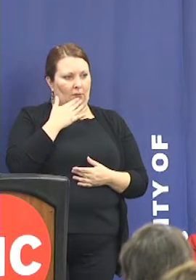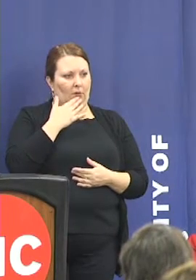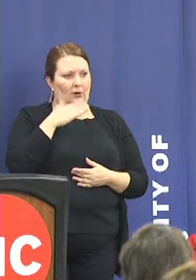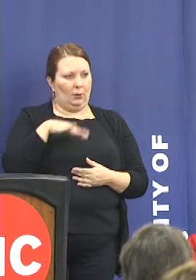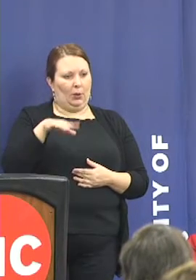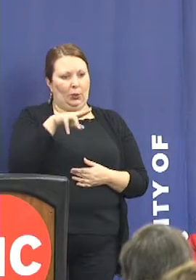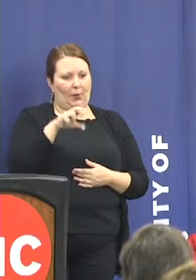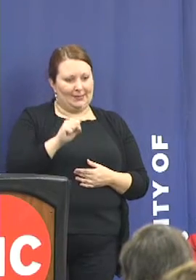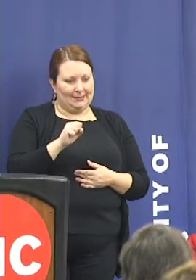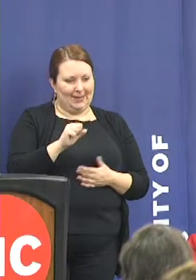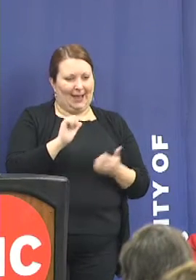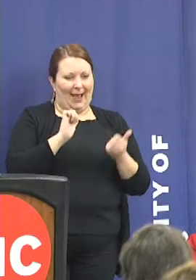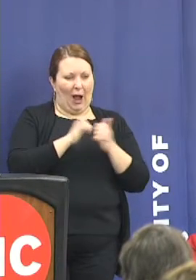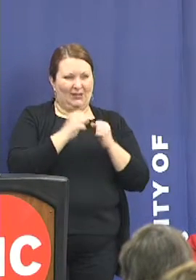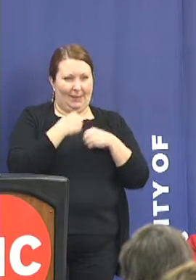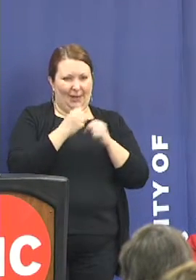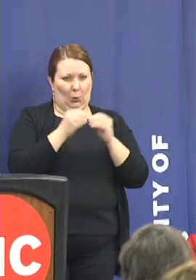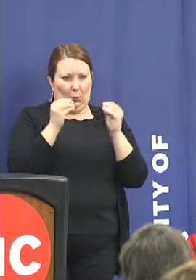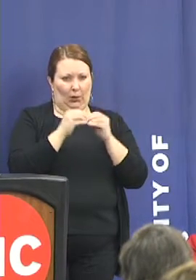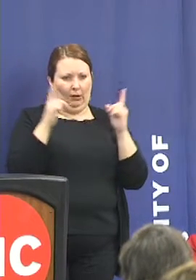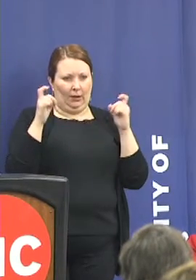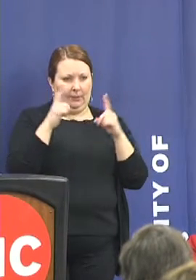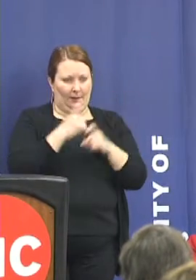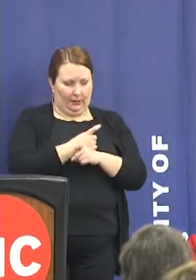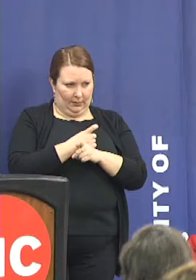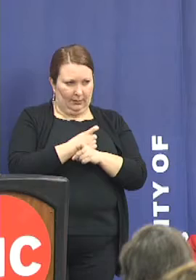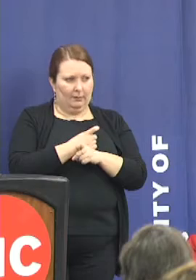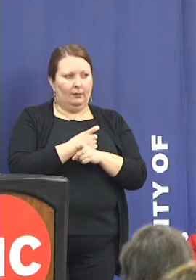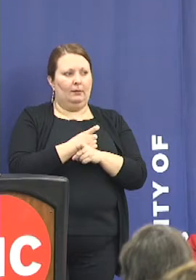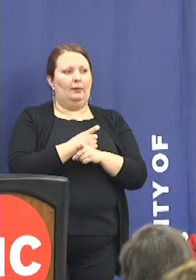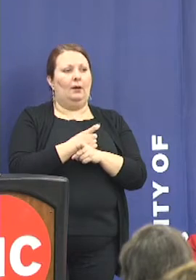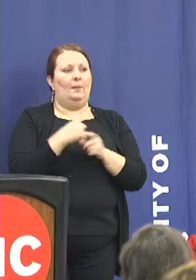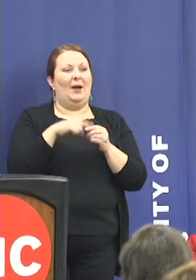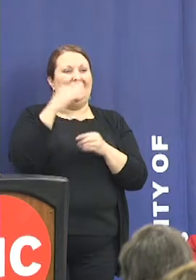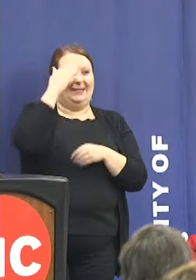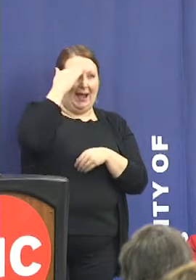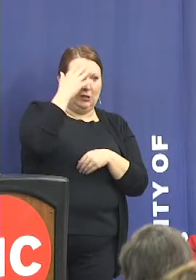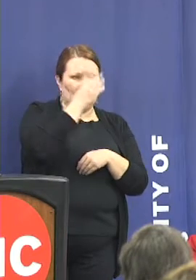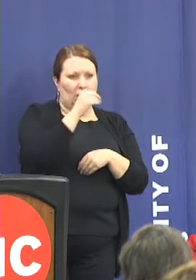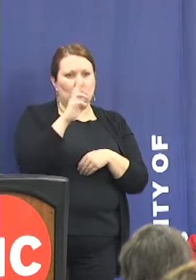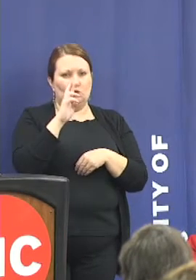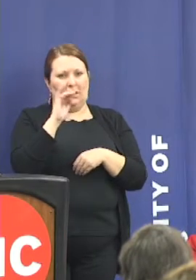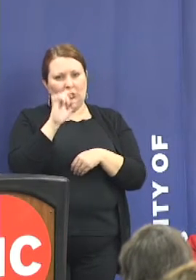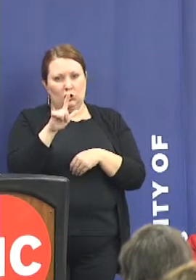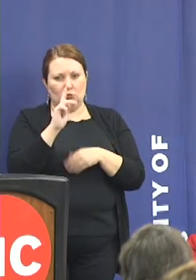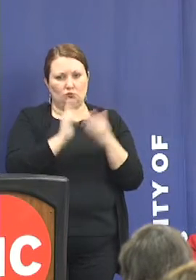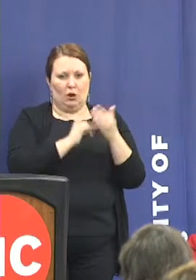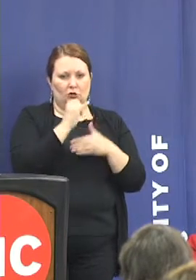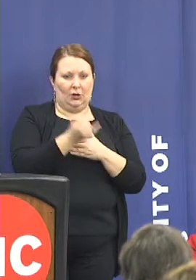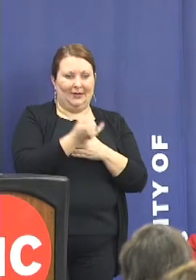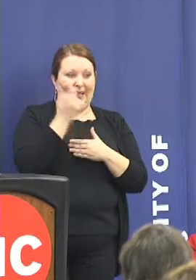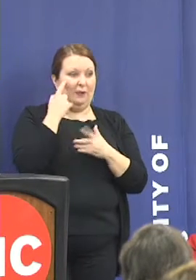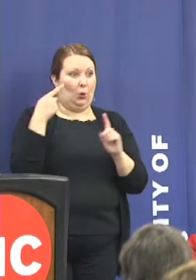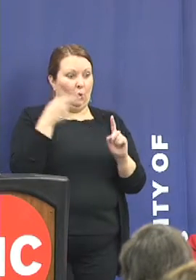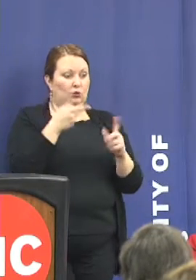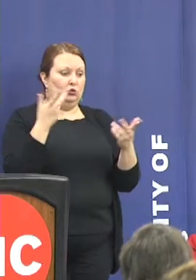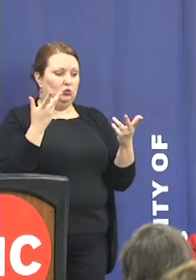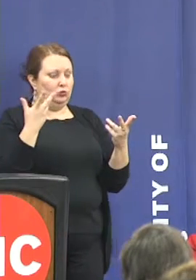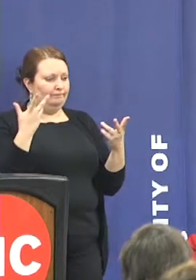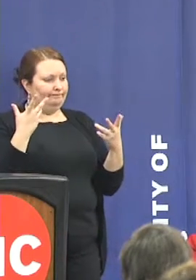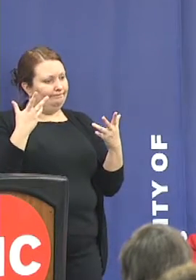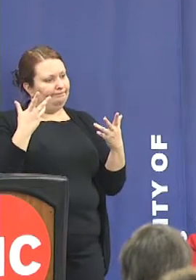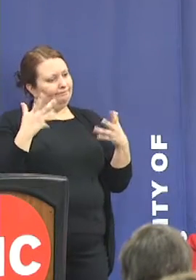States, necessarily complicate in knowledge and racial projects? If our goal is to embody a kind of